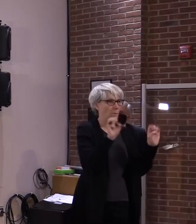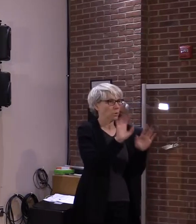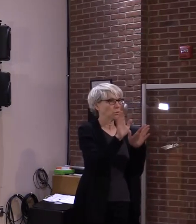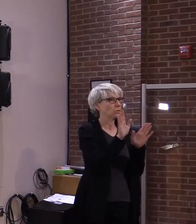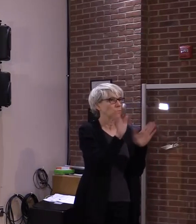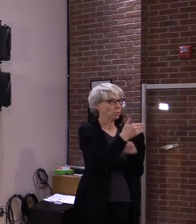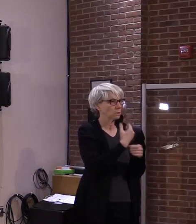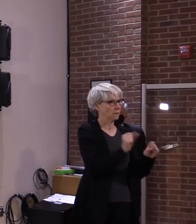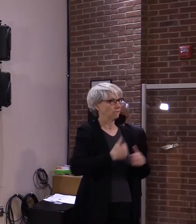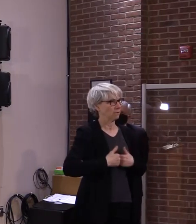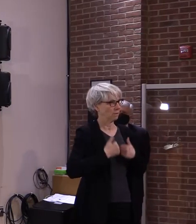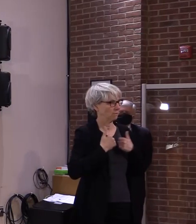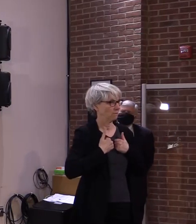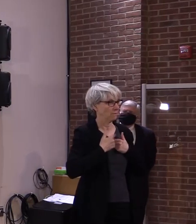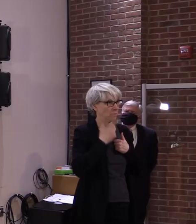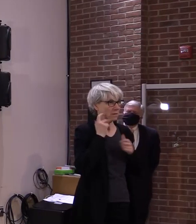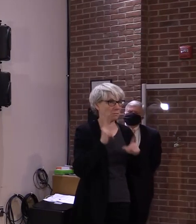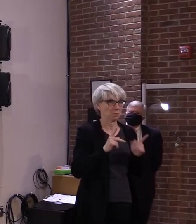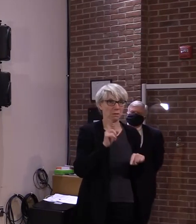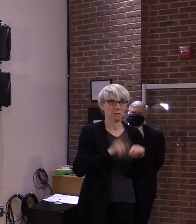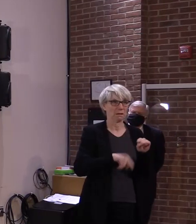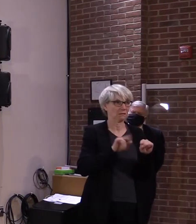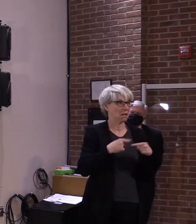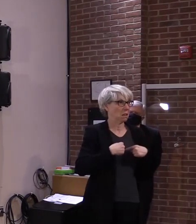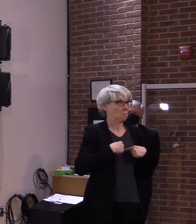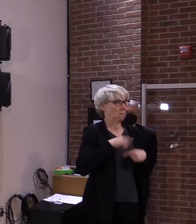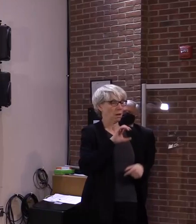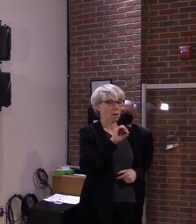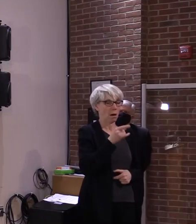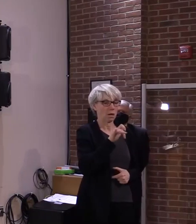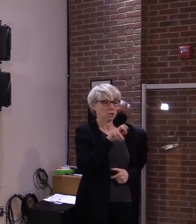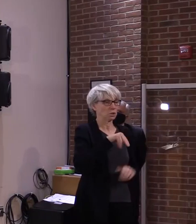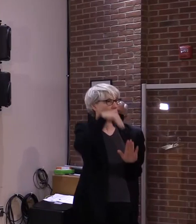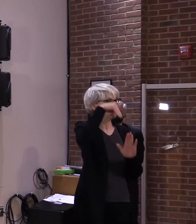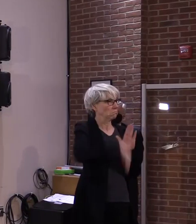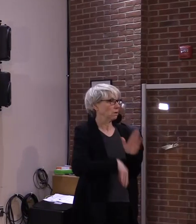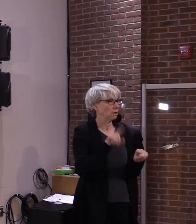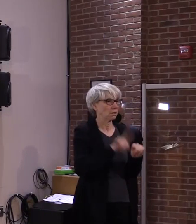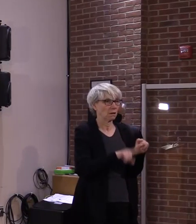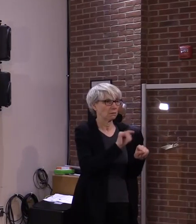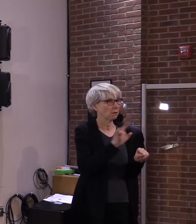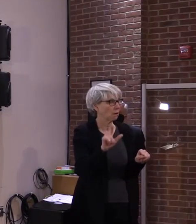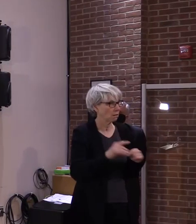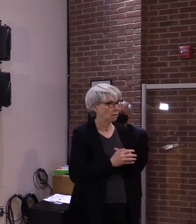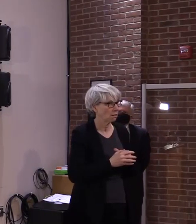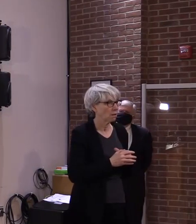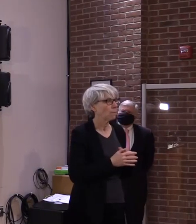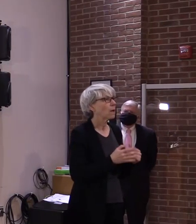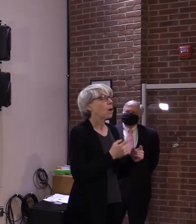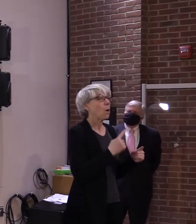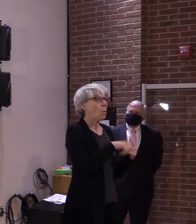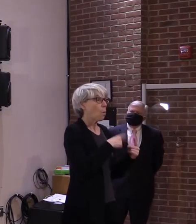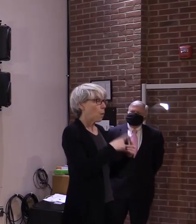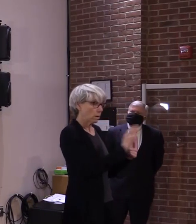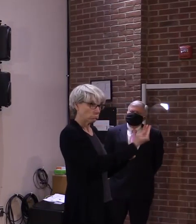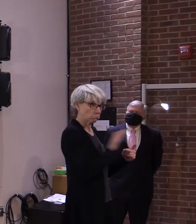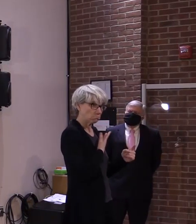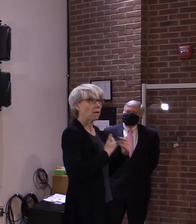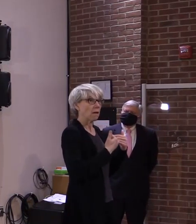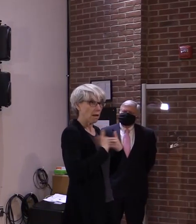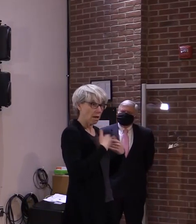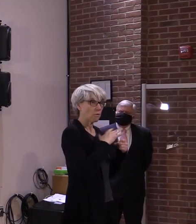recognize when they are hypoxic. People who test positive for COVID can request a pulse ox when they are